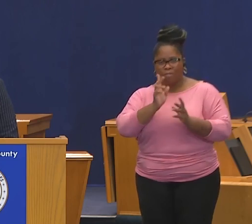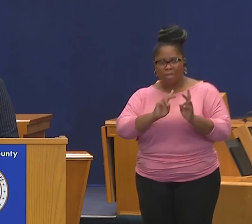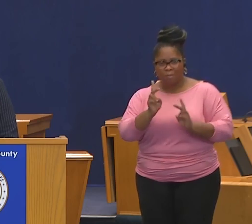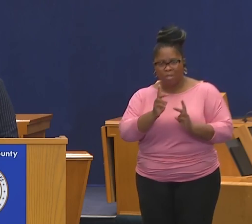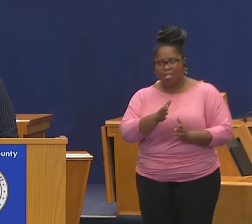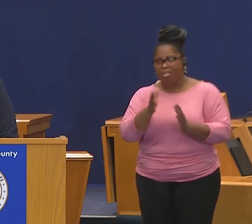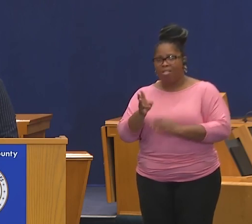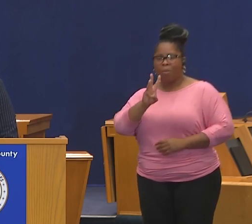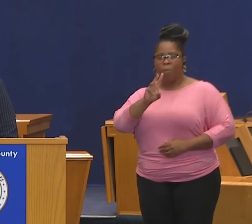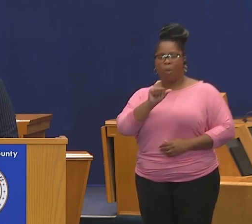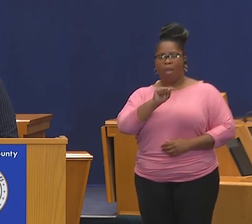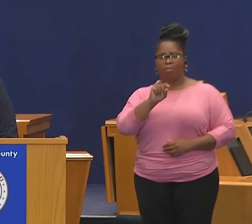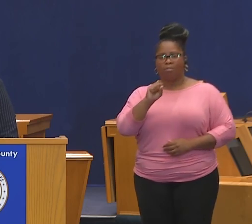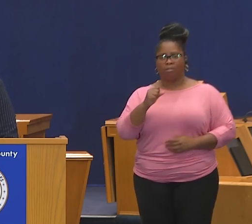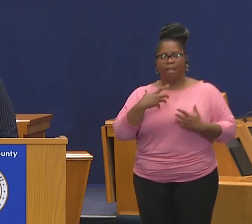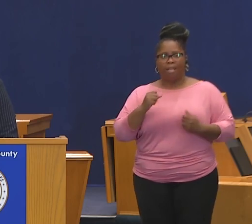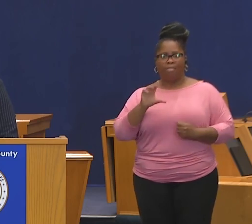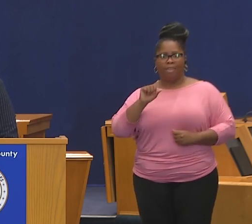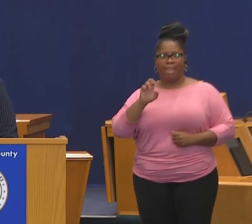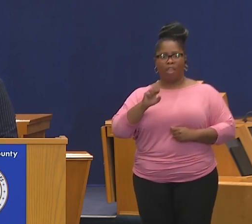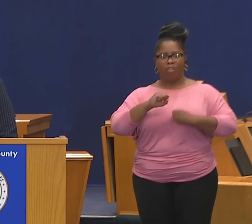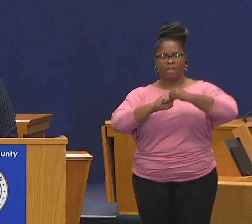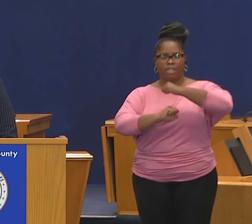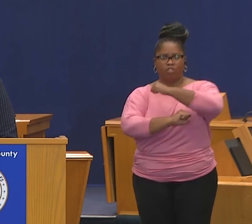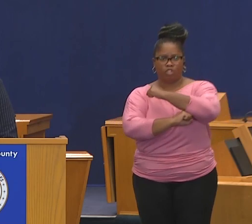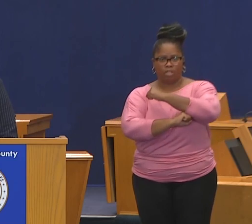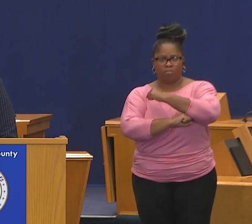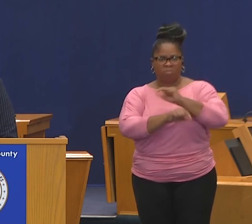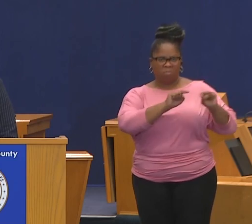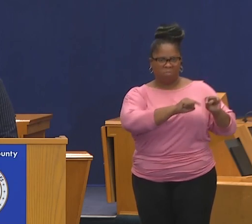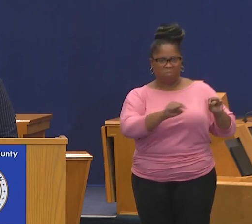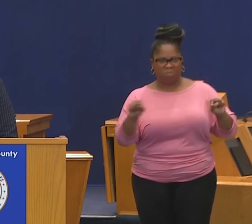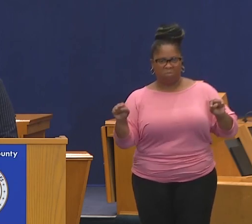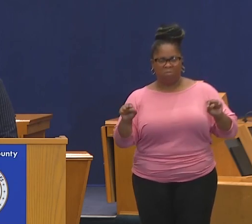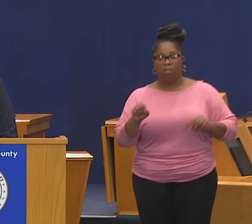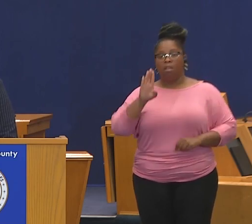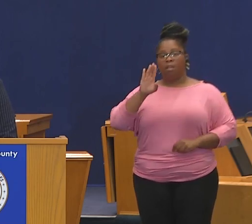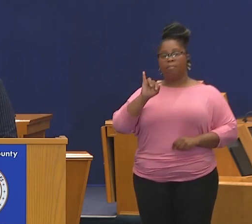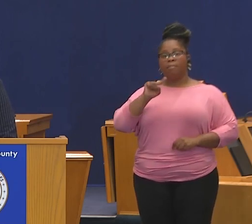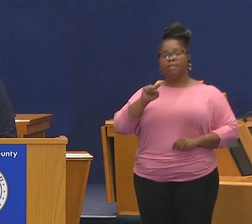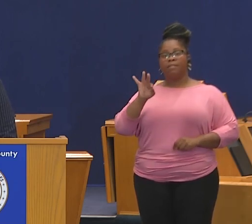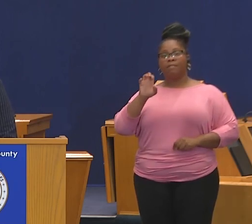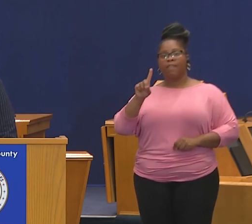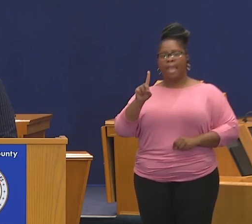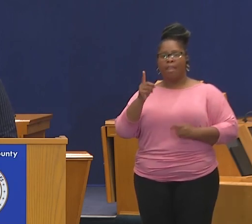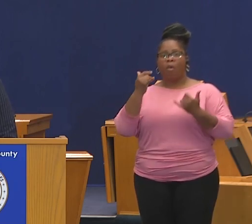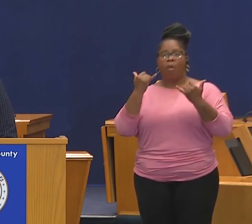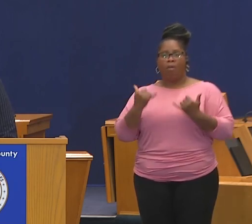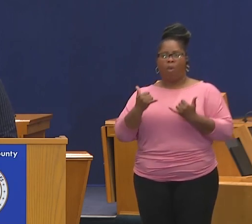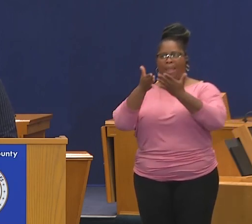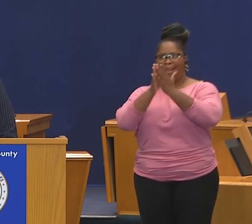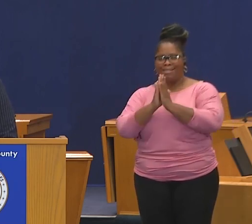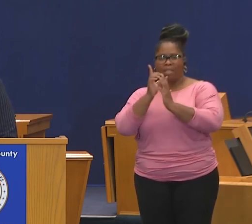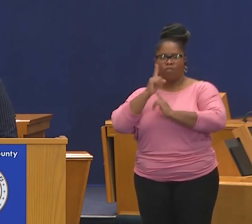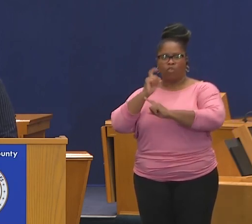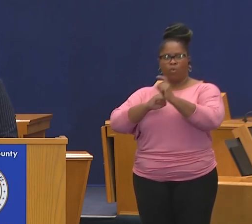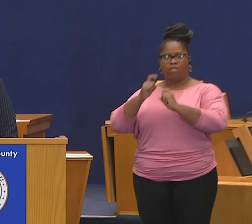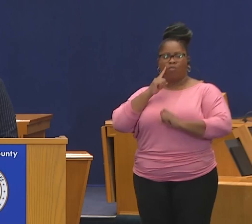Watts Healthcare Foundation. BizFed Institute has also facilitated donations for